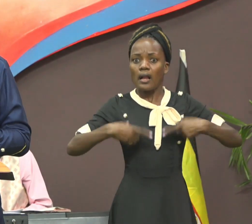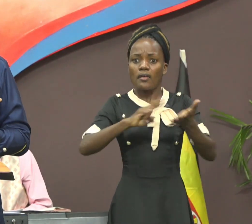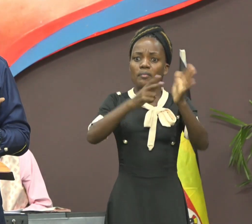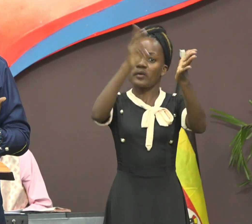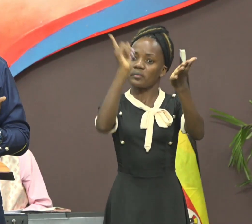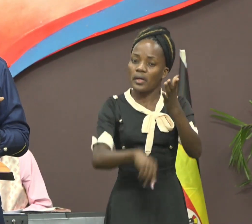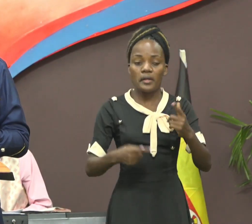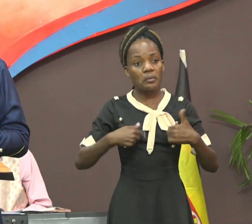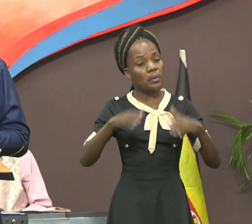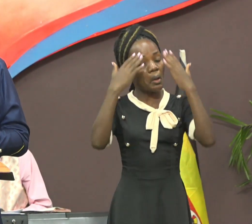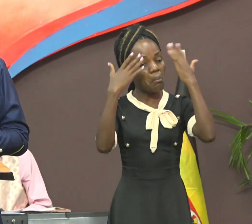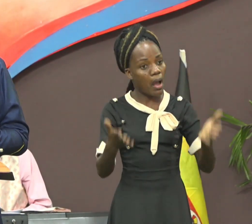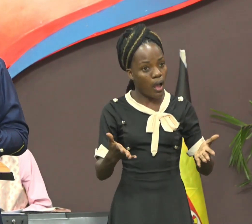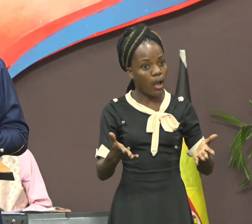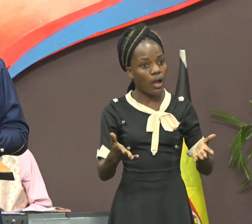life is.